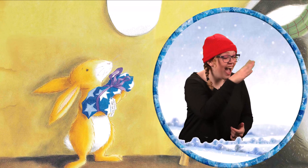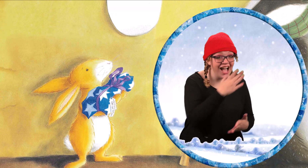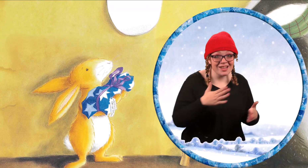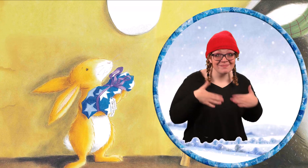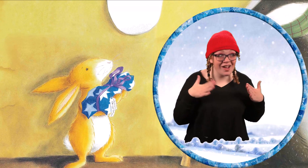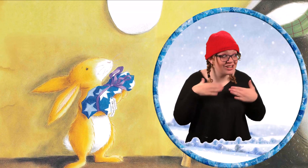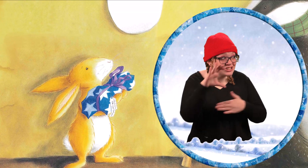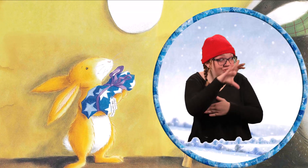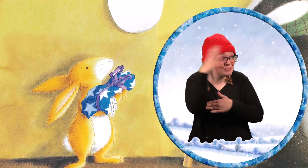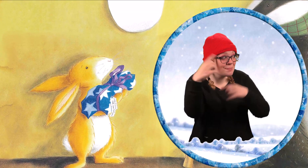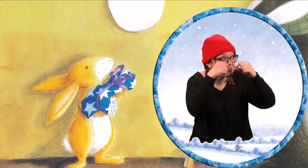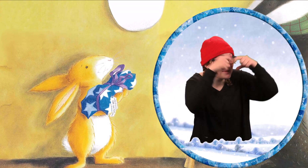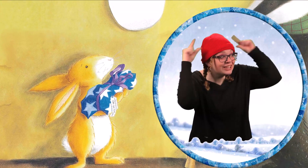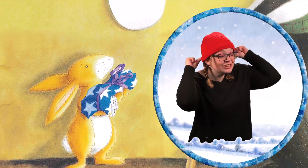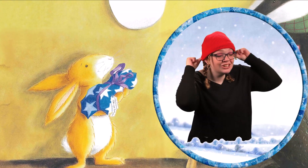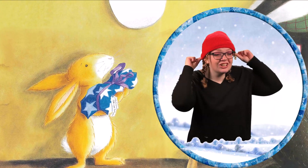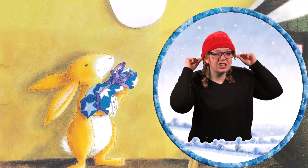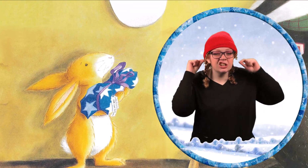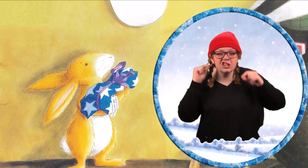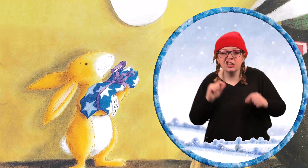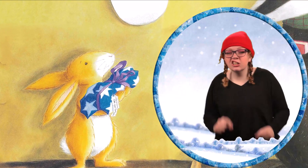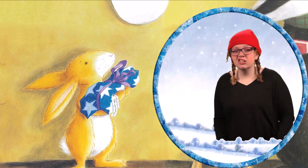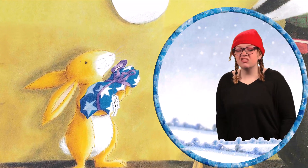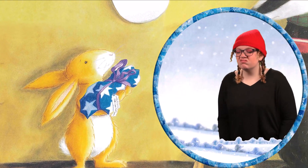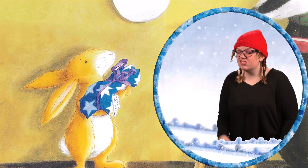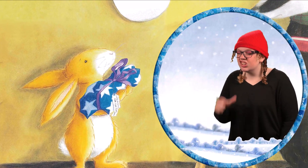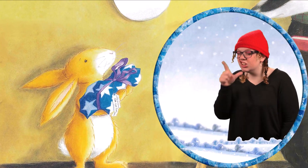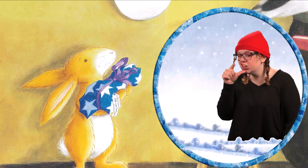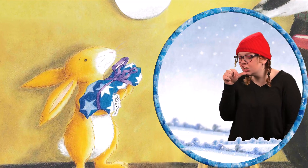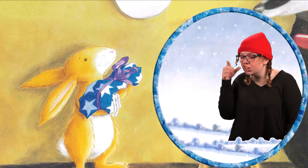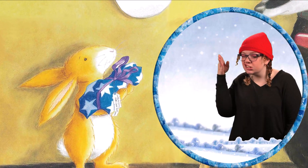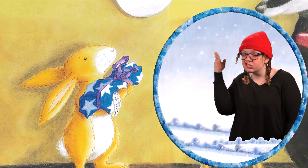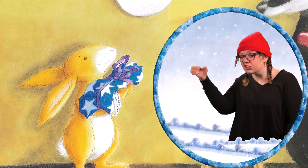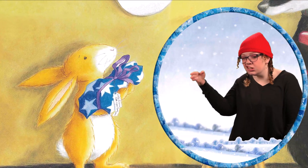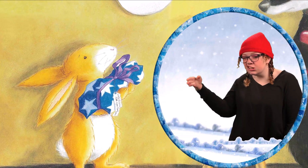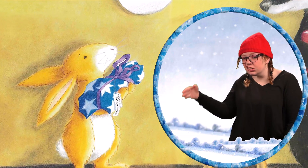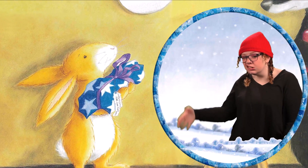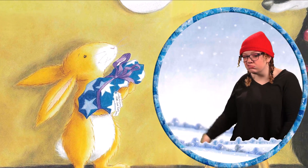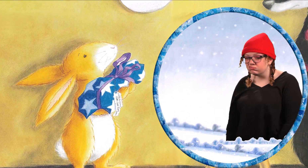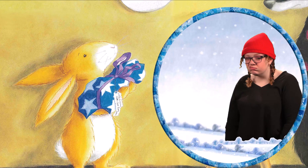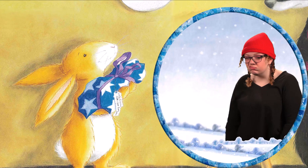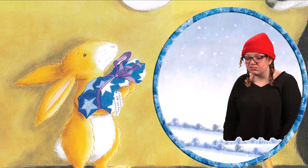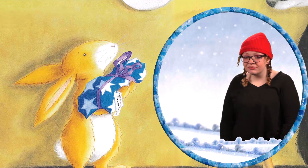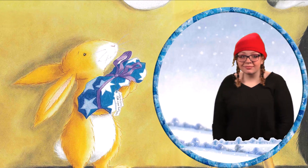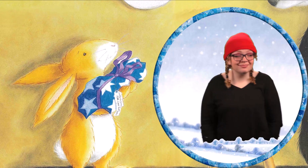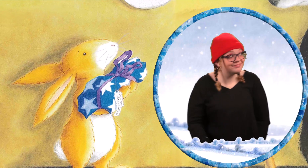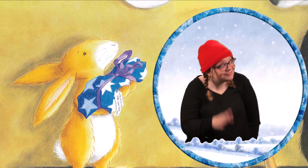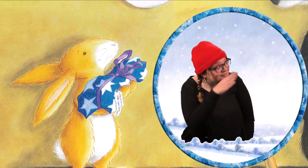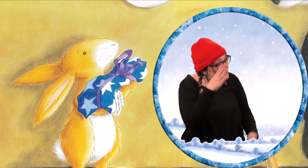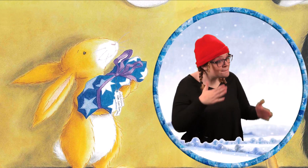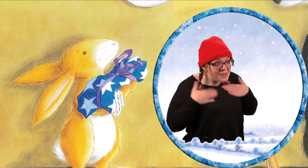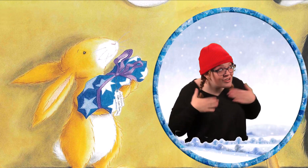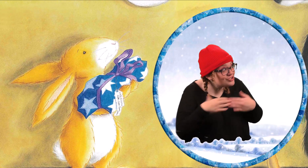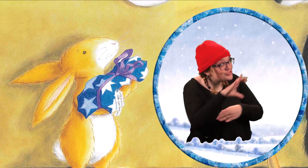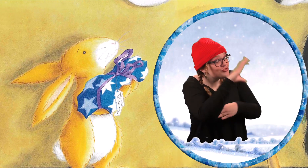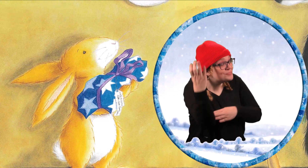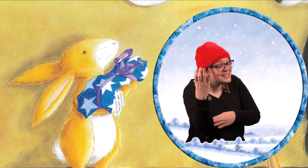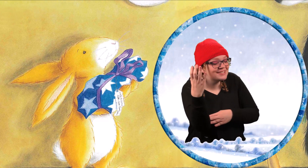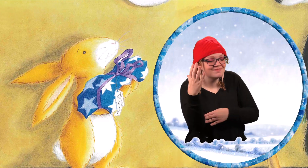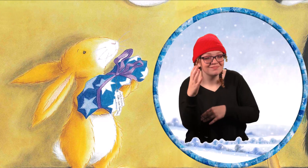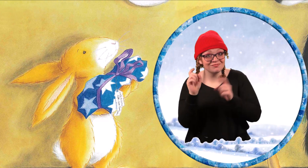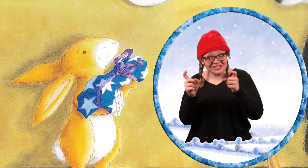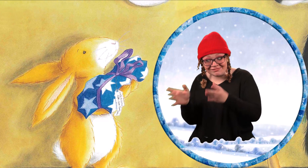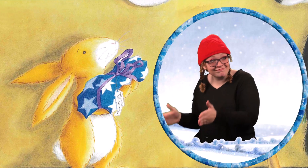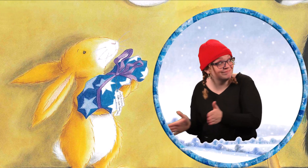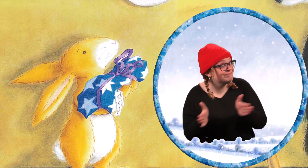"Merry Christmas, Badger!" shouted Rabbit. "Who's there?" growled Badger.